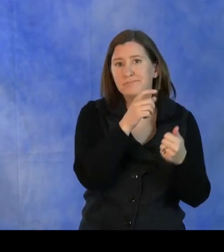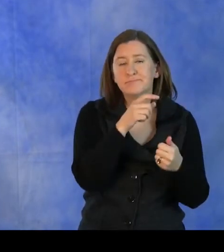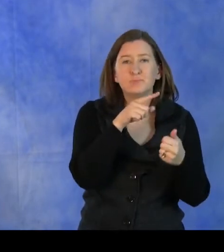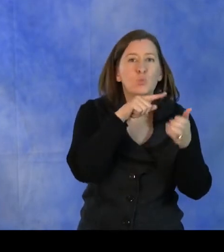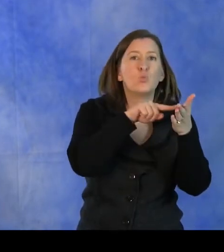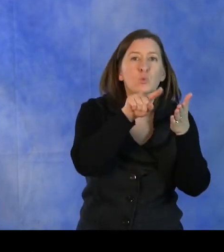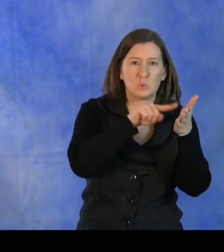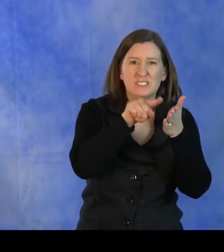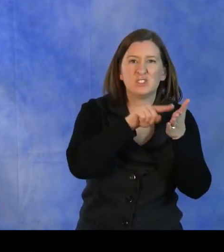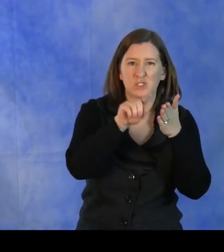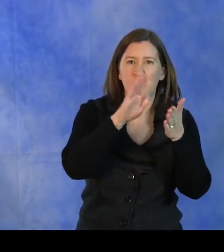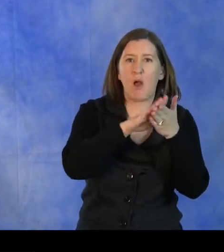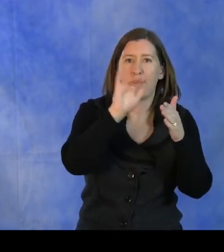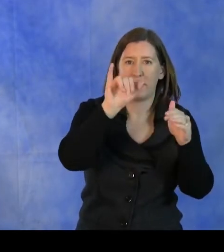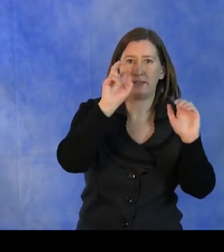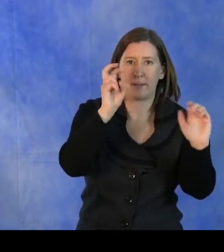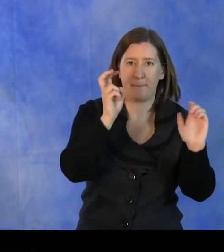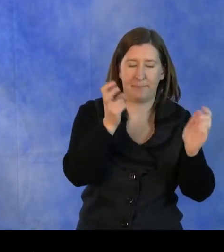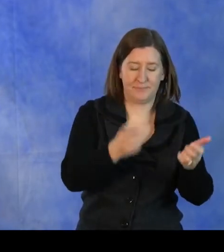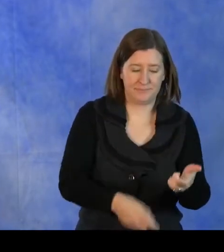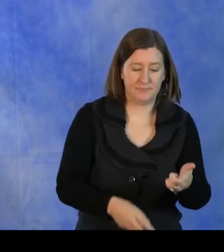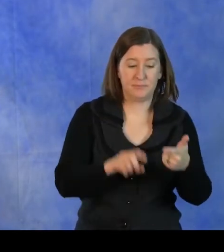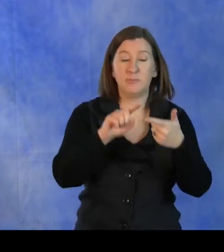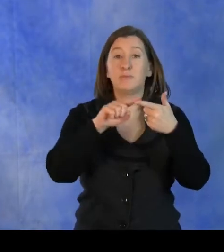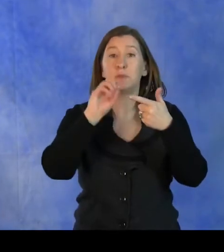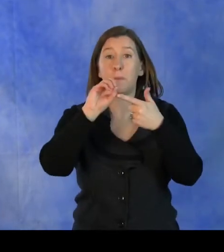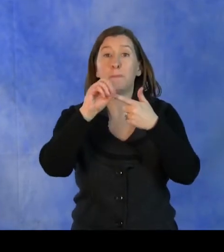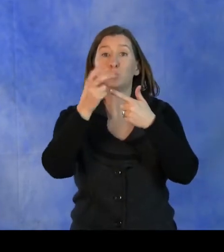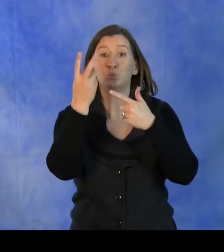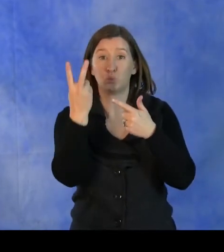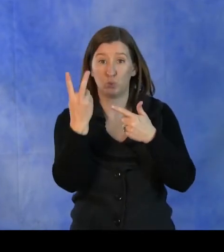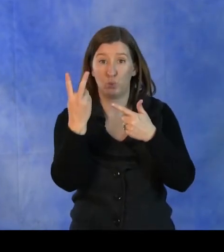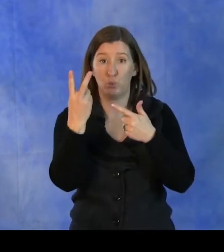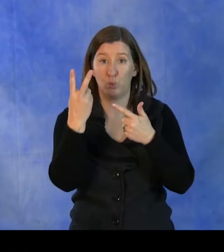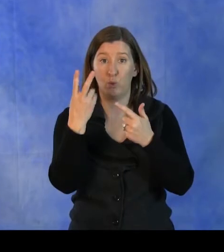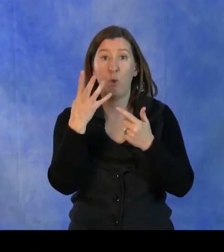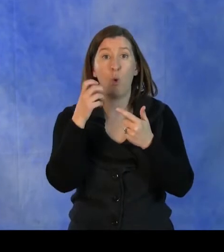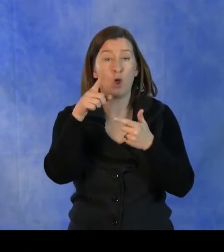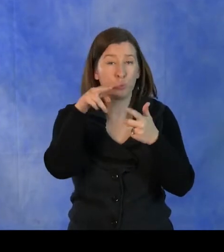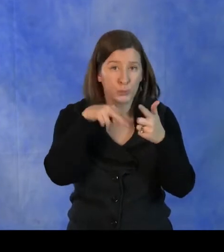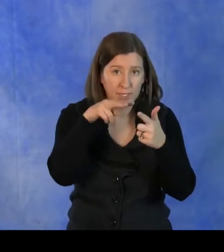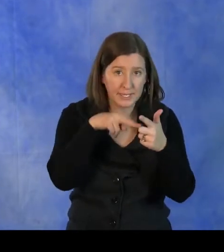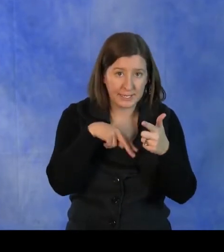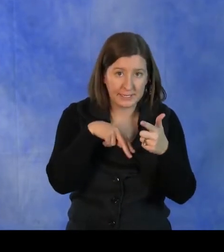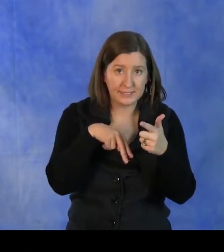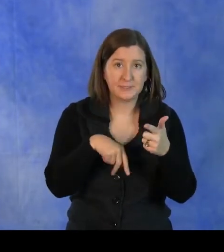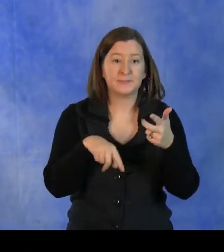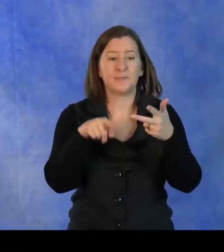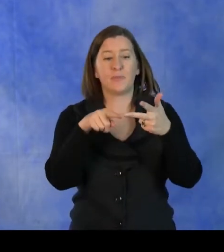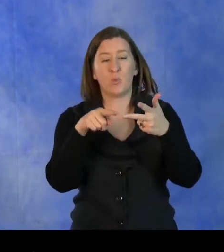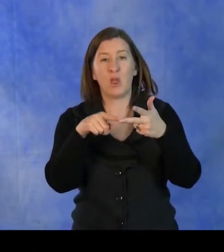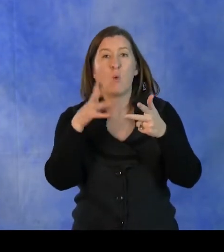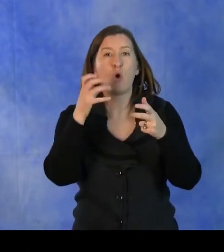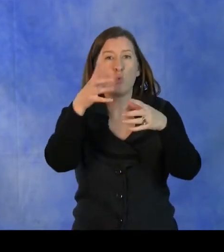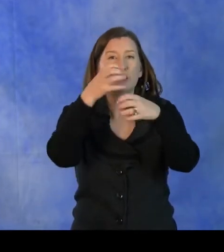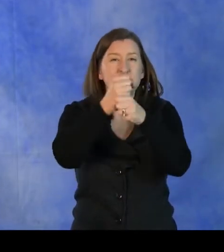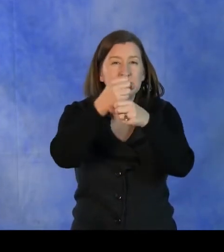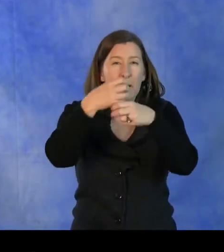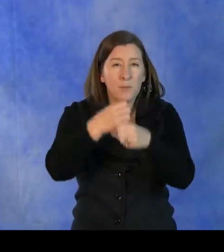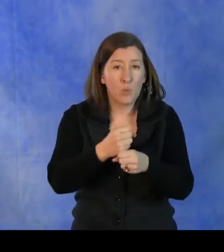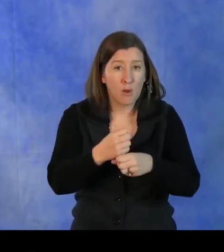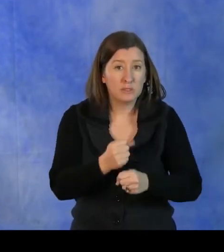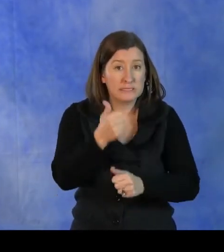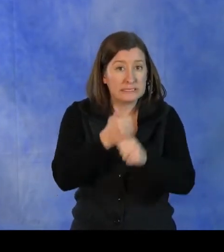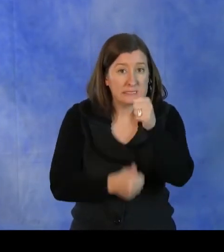Say, first we're going to do research on that subject. And then secondly, we will read.